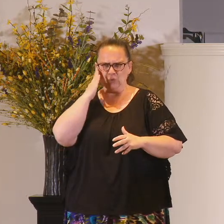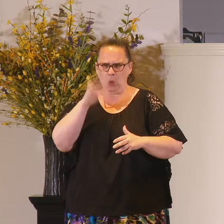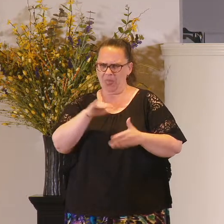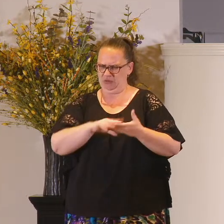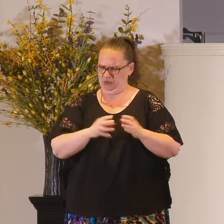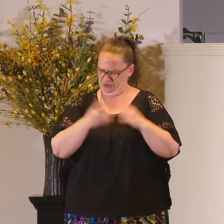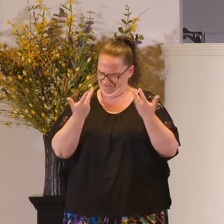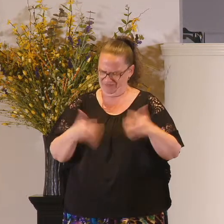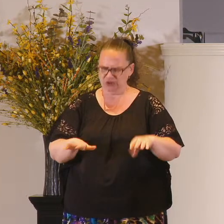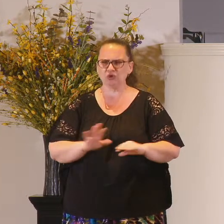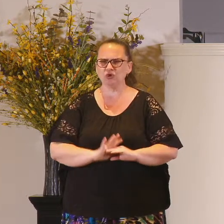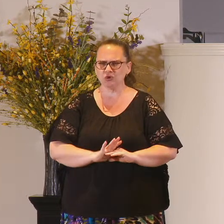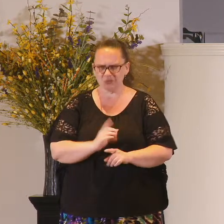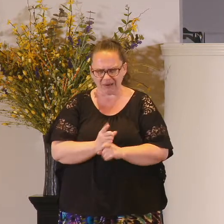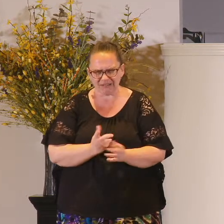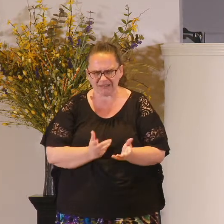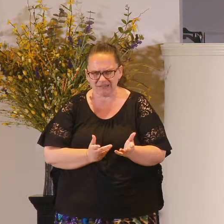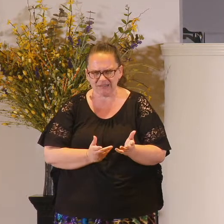already?